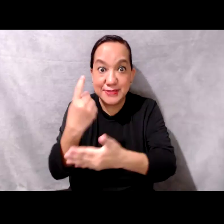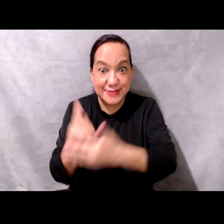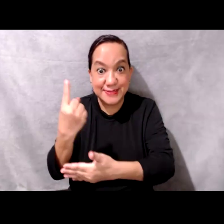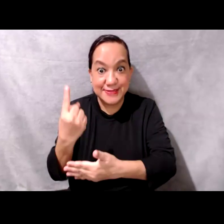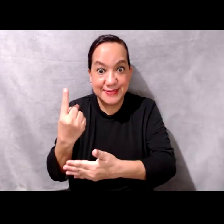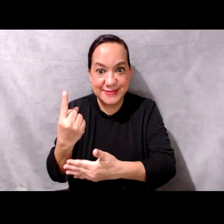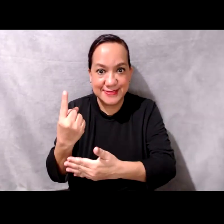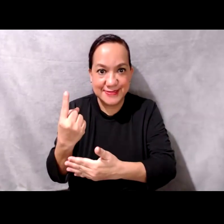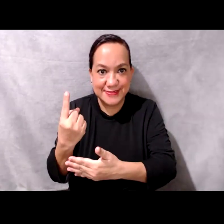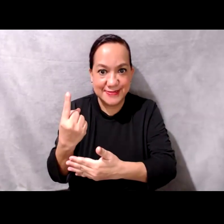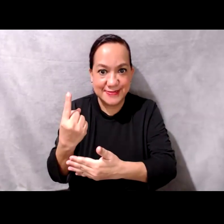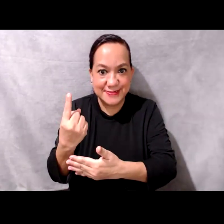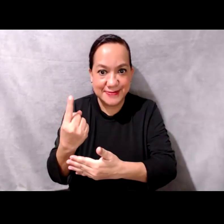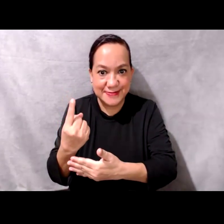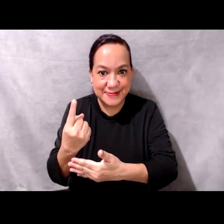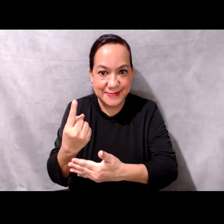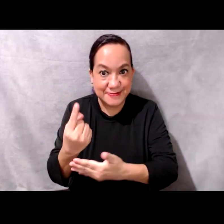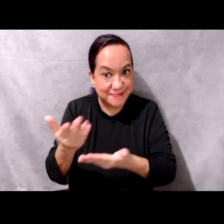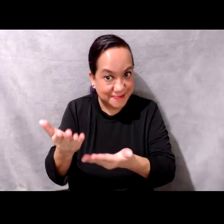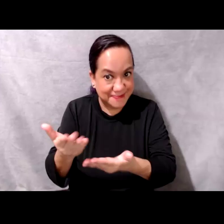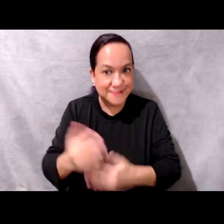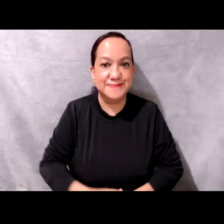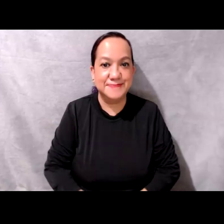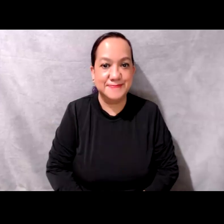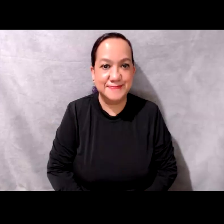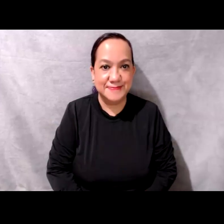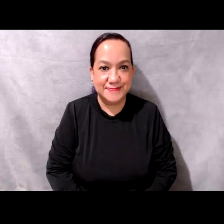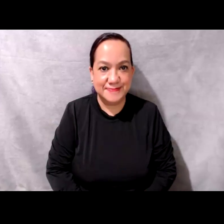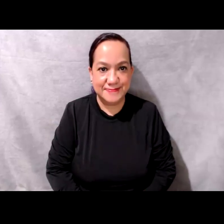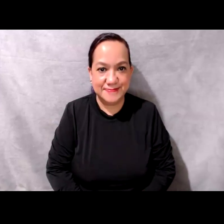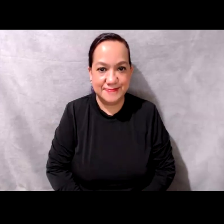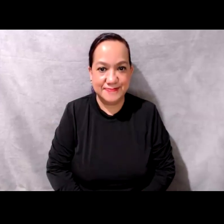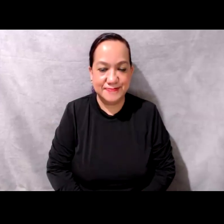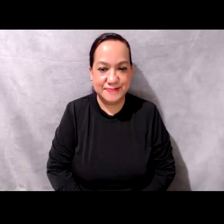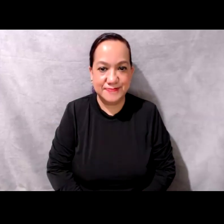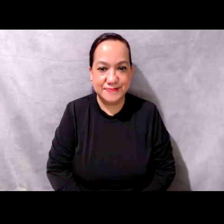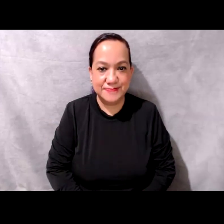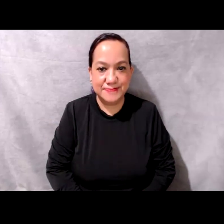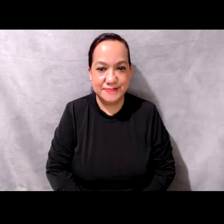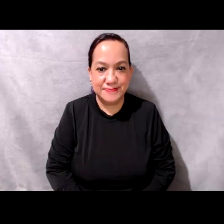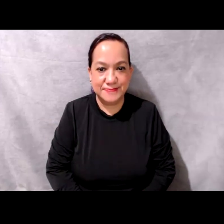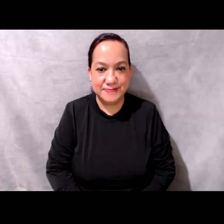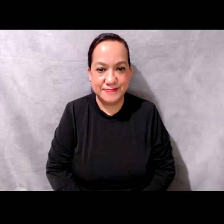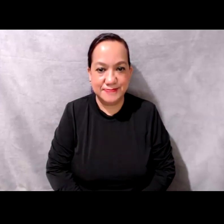I want to start. I think, of course, the time limit is one of the major issue for us,